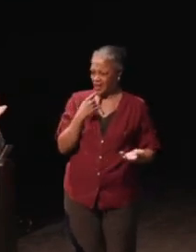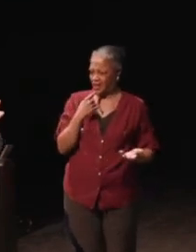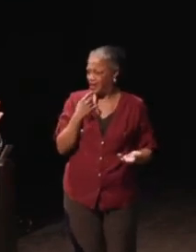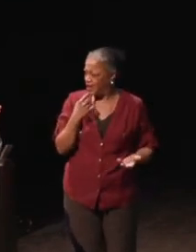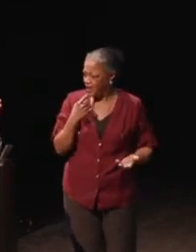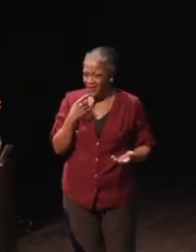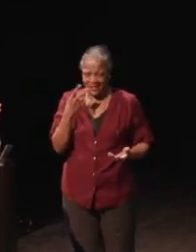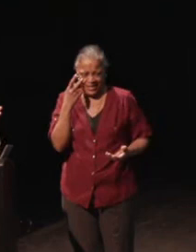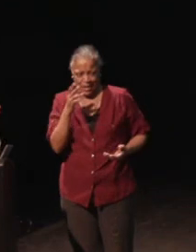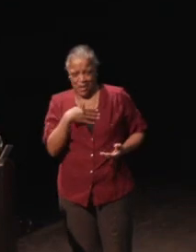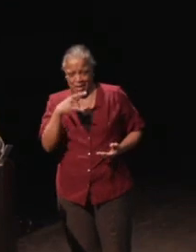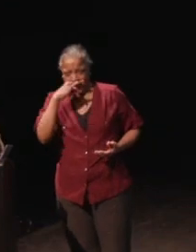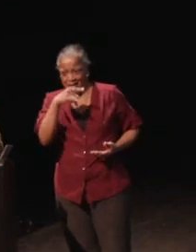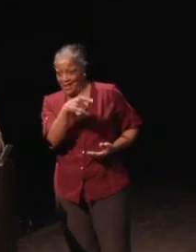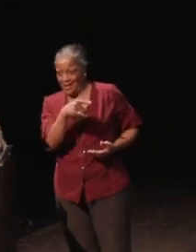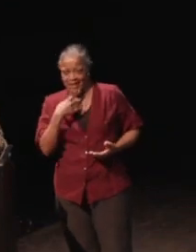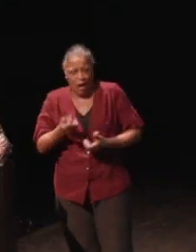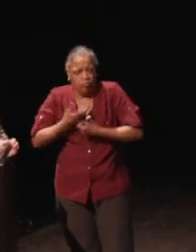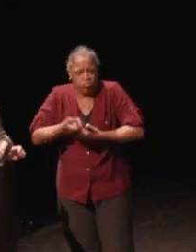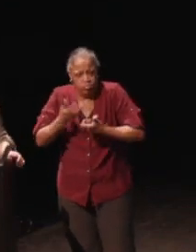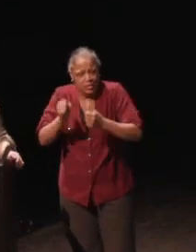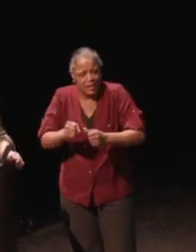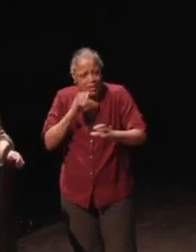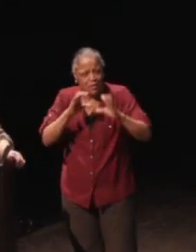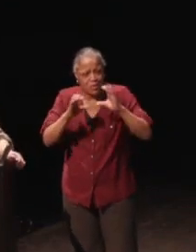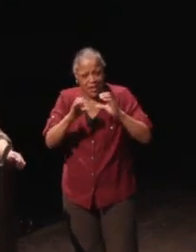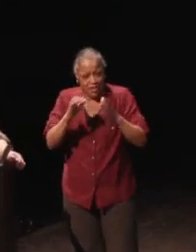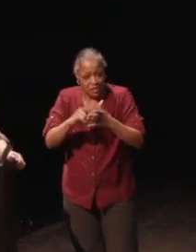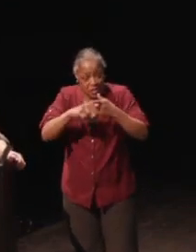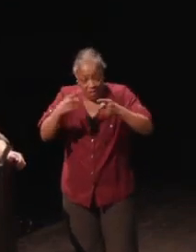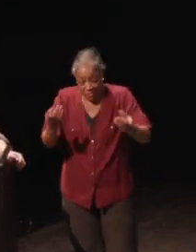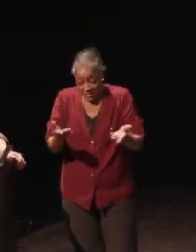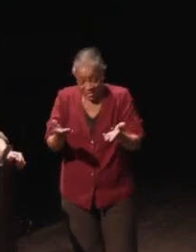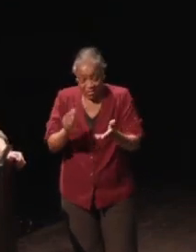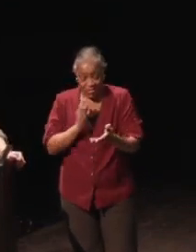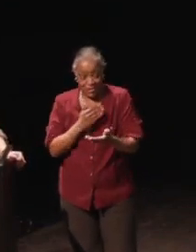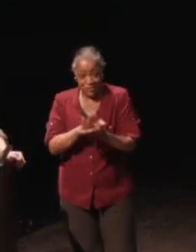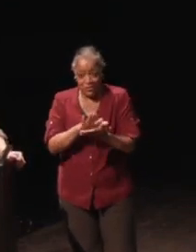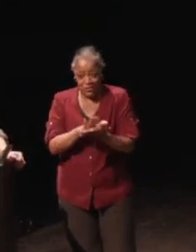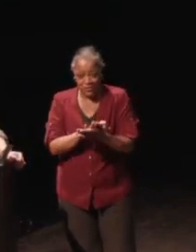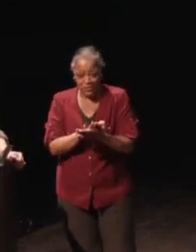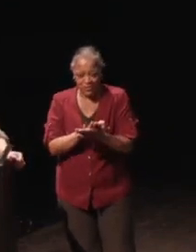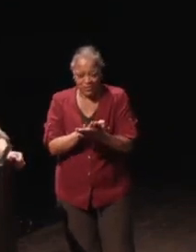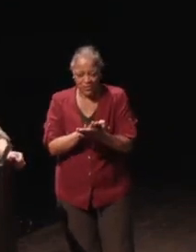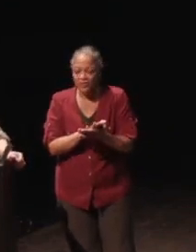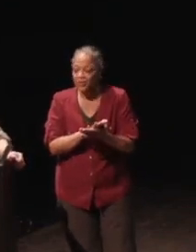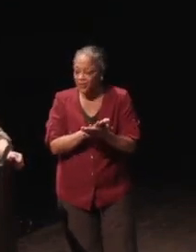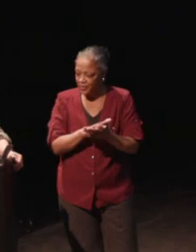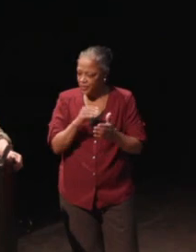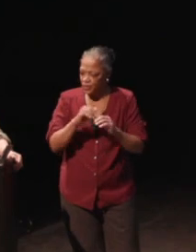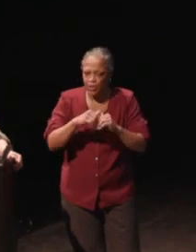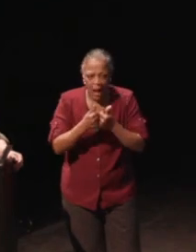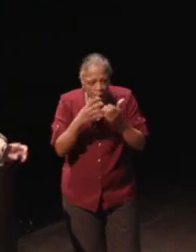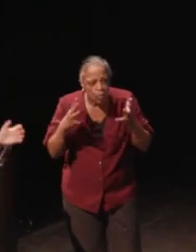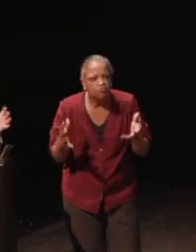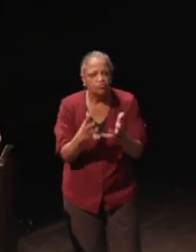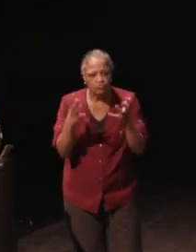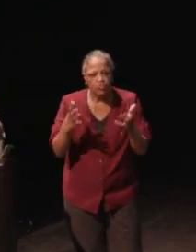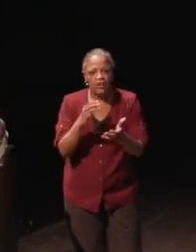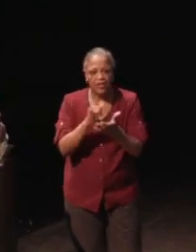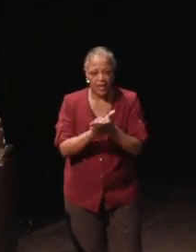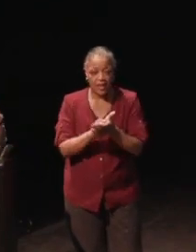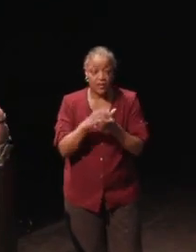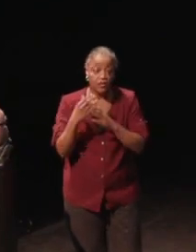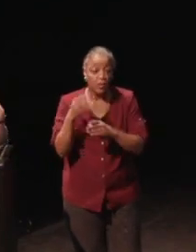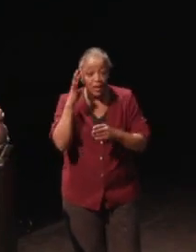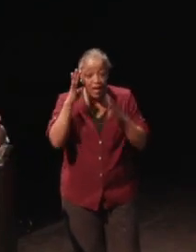look at my kid, this is amazing, right? This is what happens here. So we were saying, well, how are we going to do that? So that's why we came